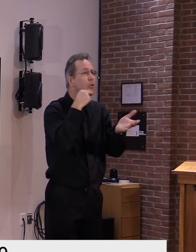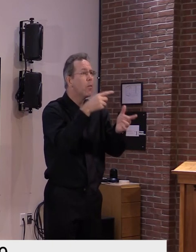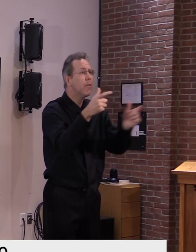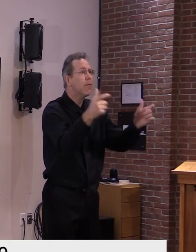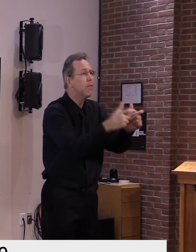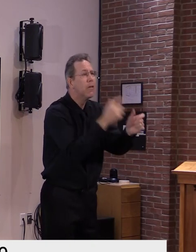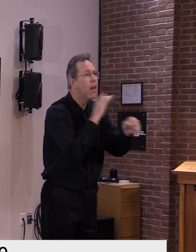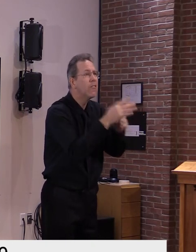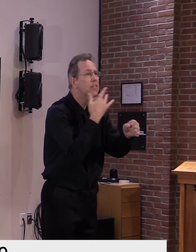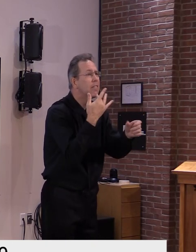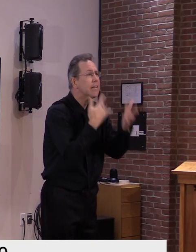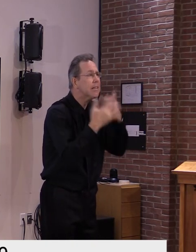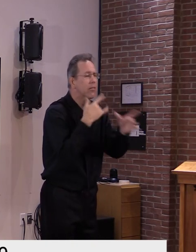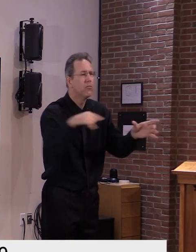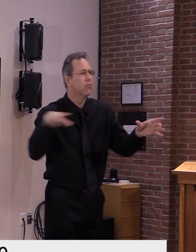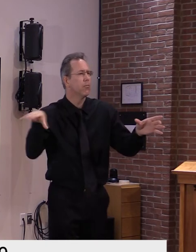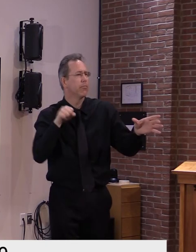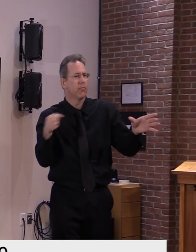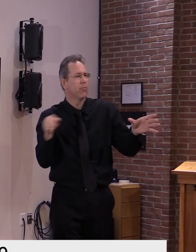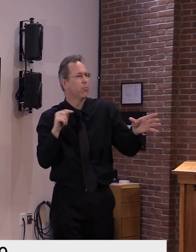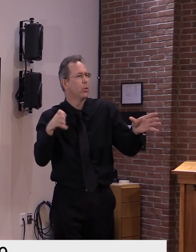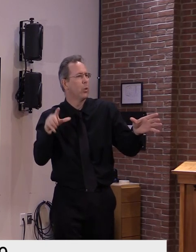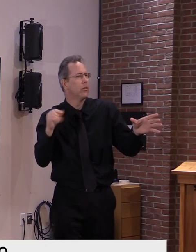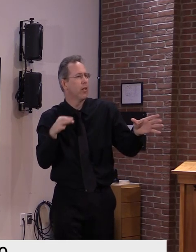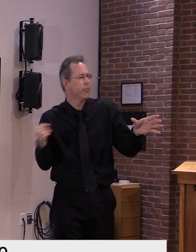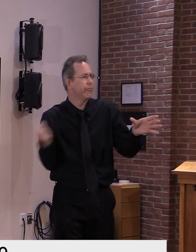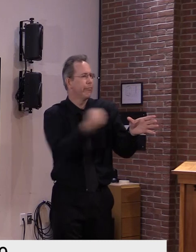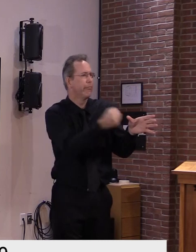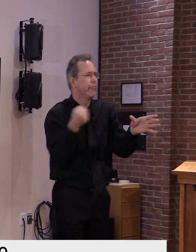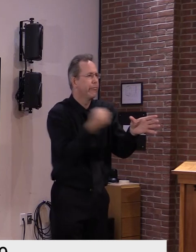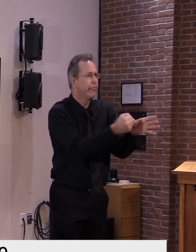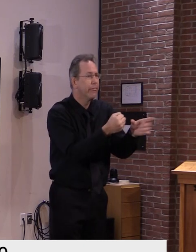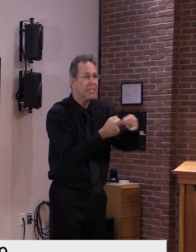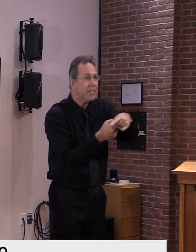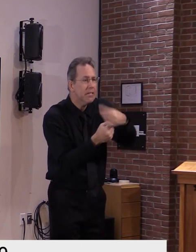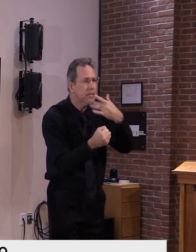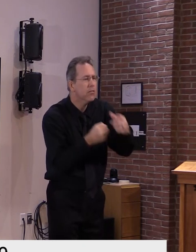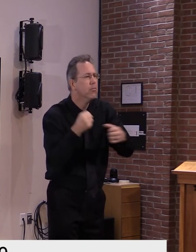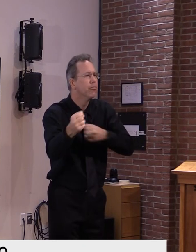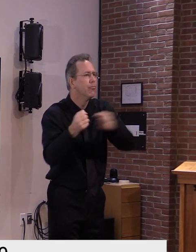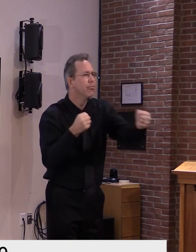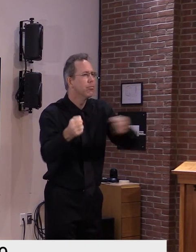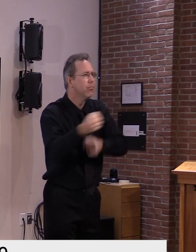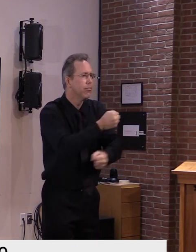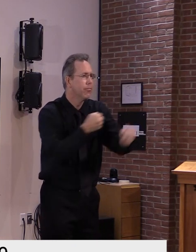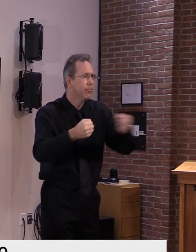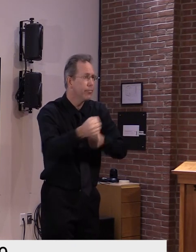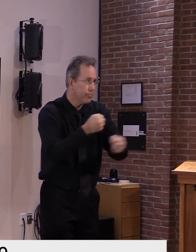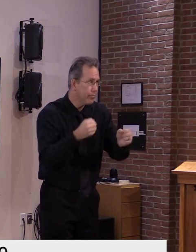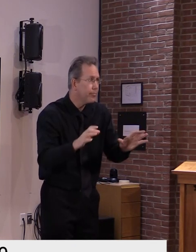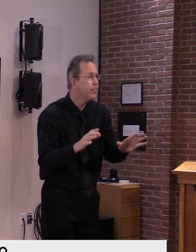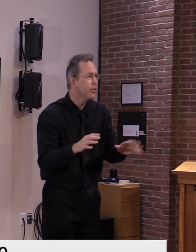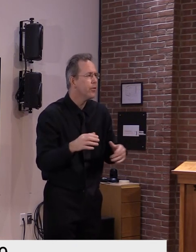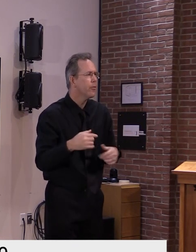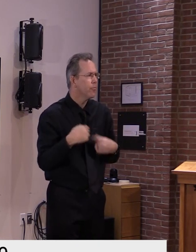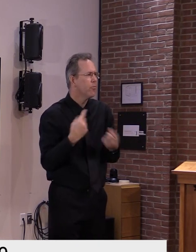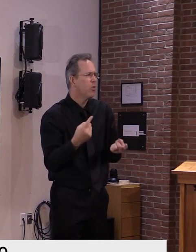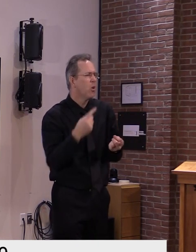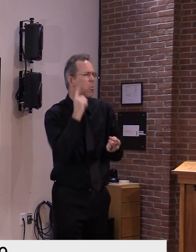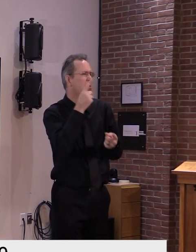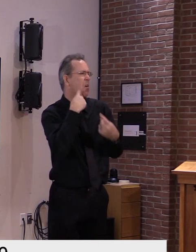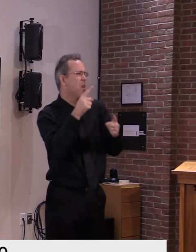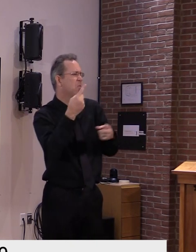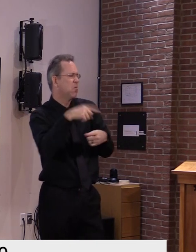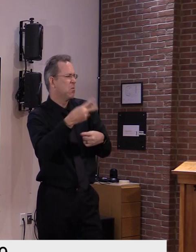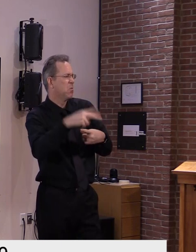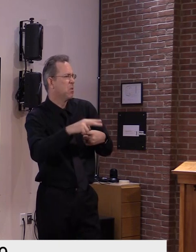these situations if they arise in the future. So we'll have that pool as well, because there's two areas, as I